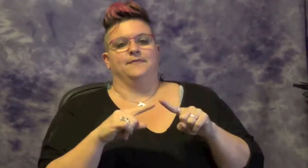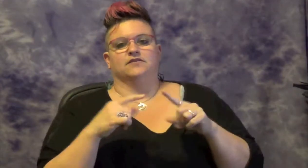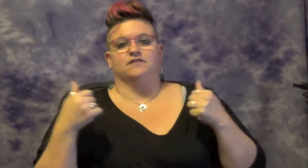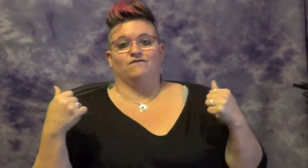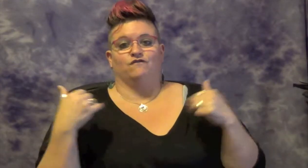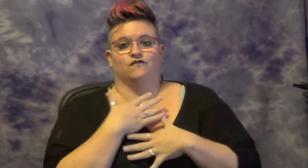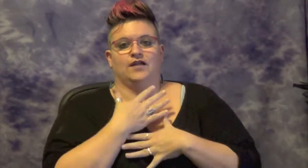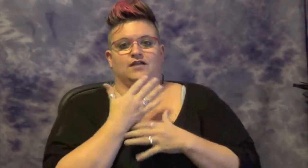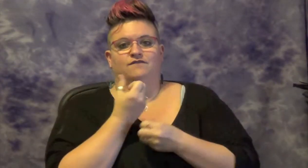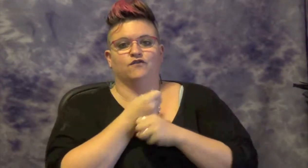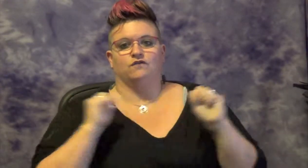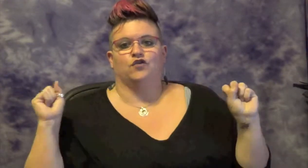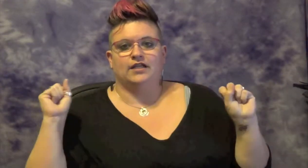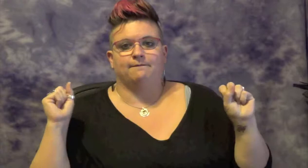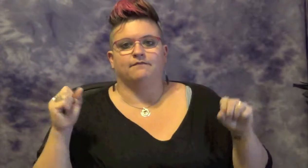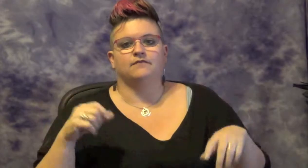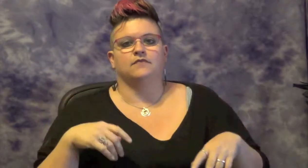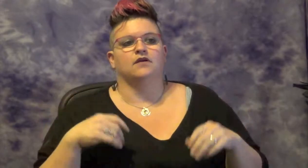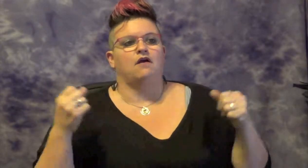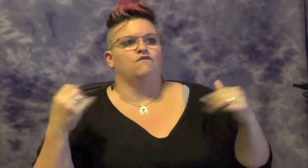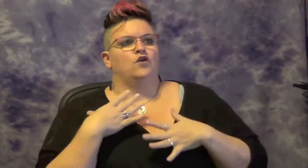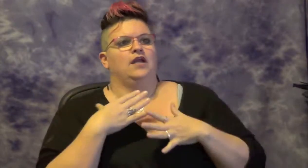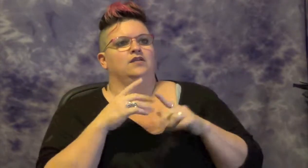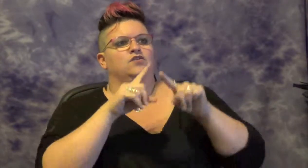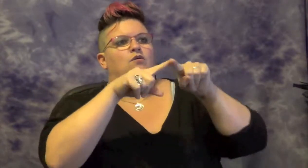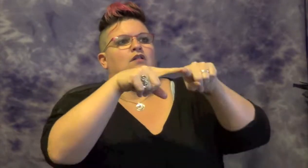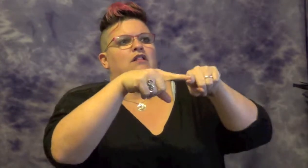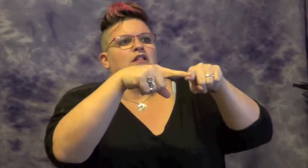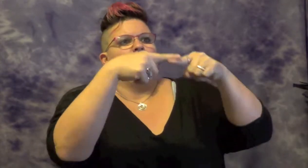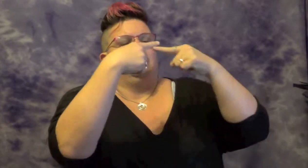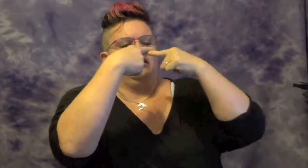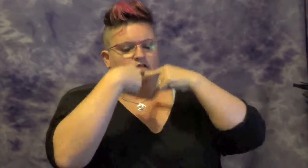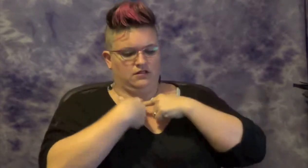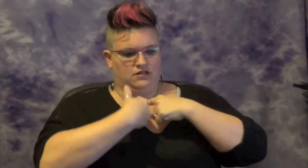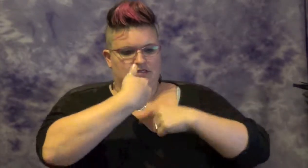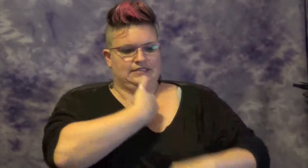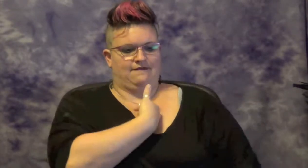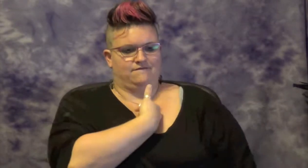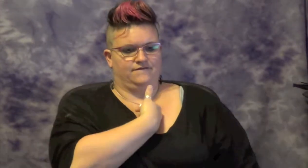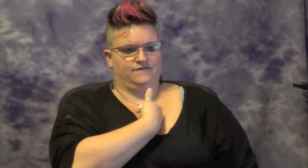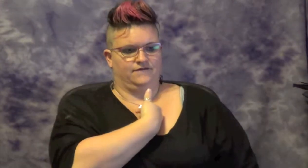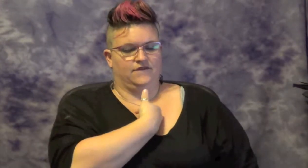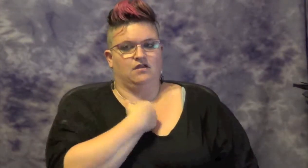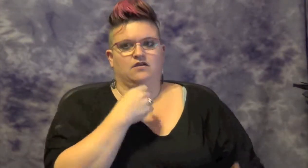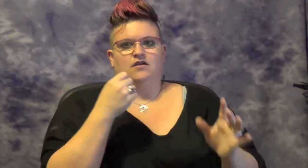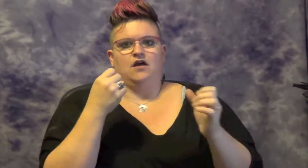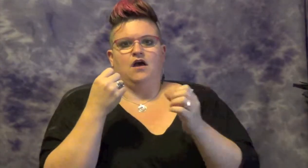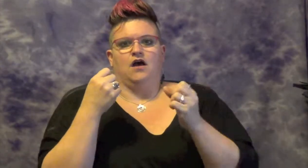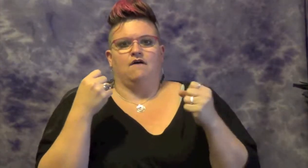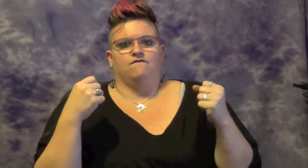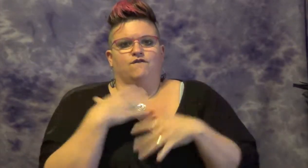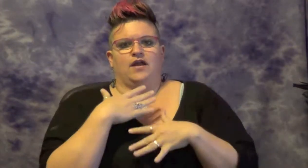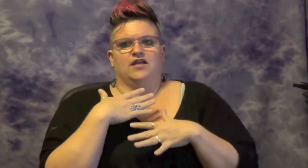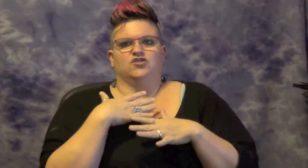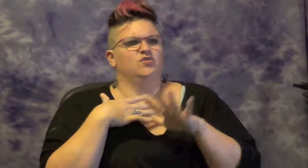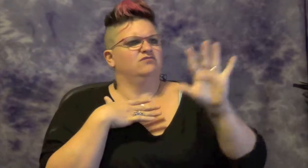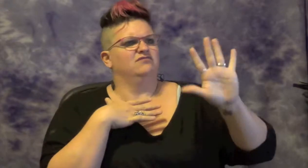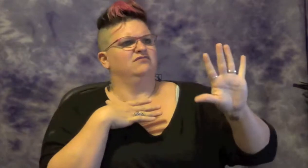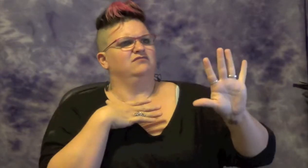When that oppression happens, they have fear for freedom. They have fear to actually have interdependence. They're